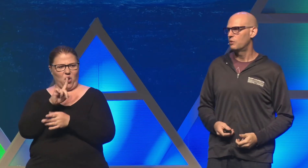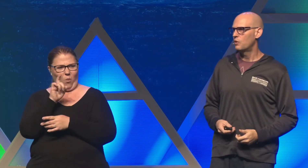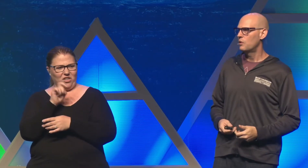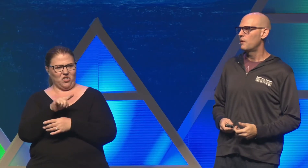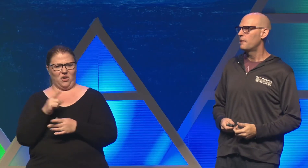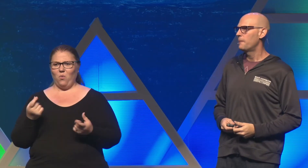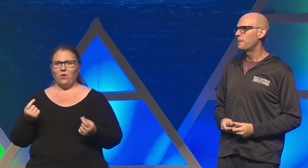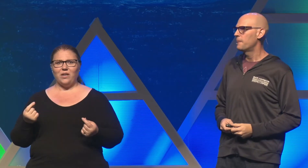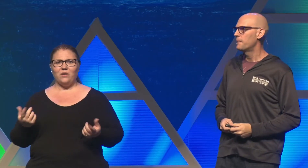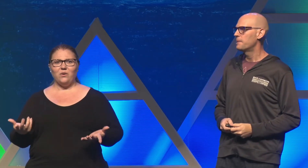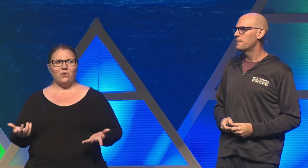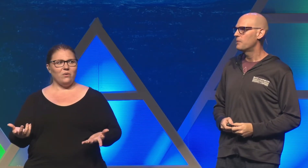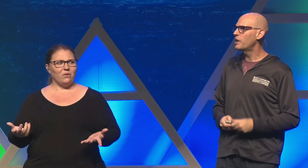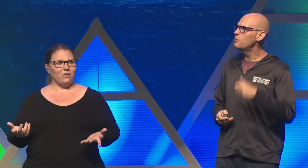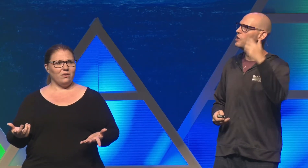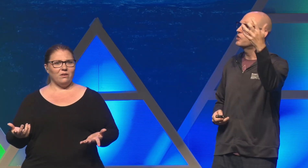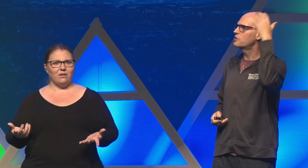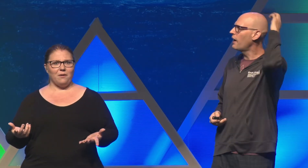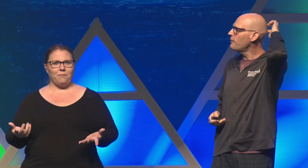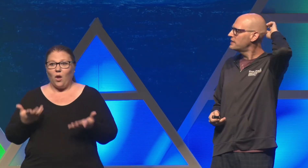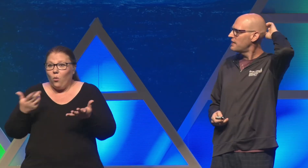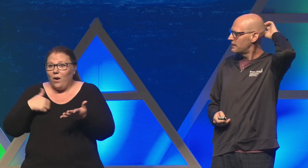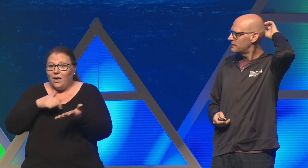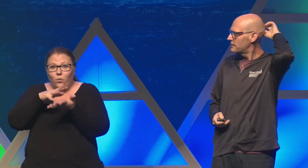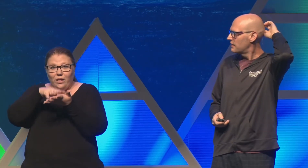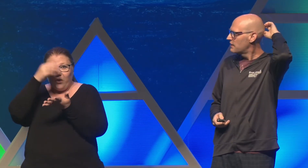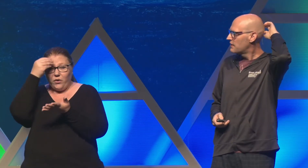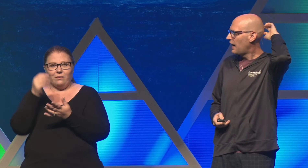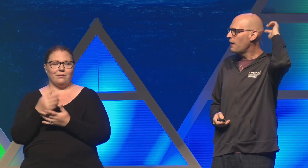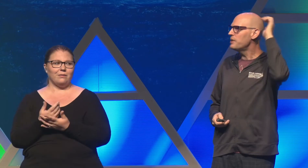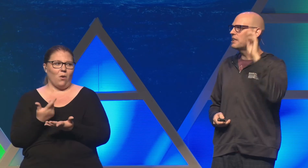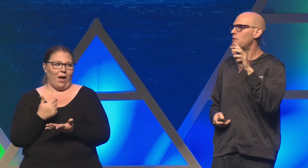do? What can we learn? So I would say this.